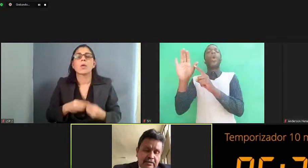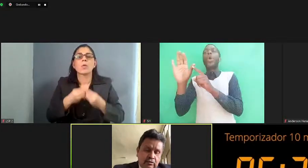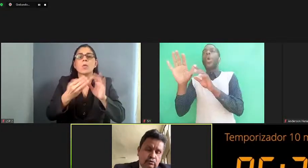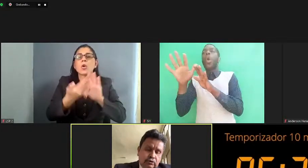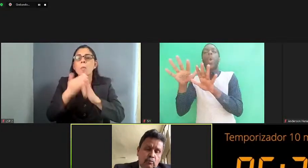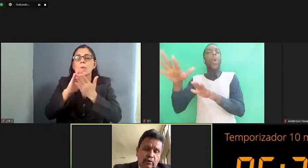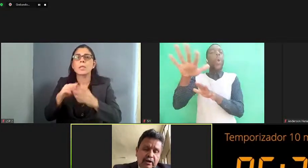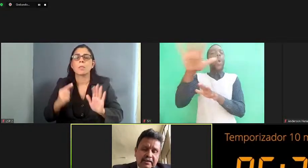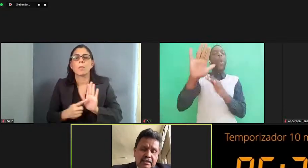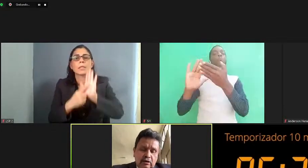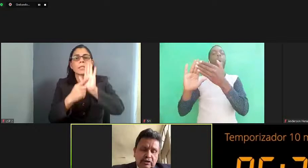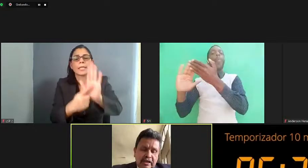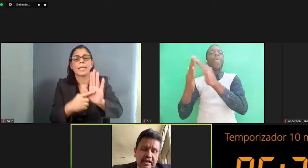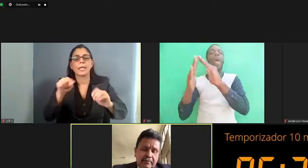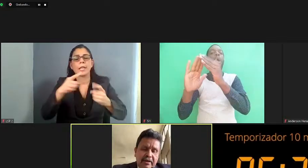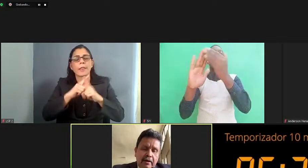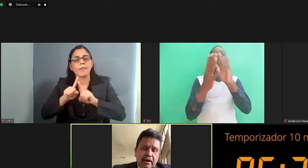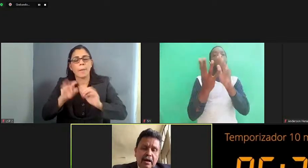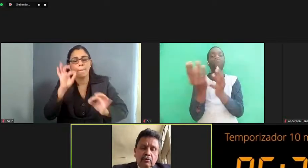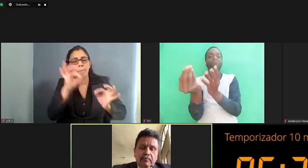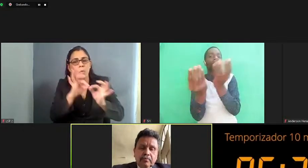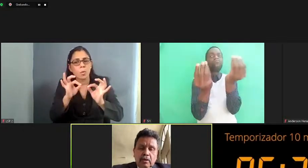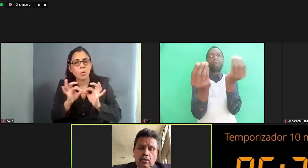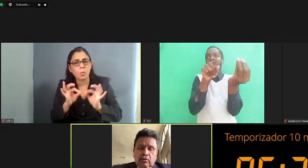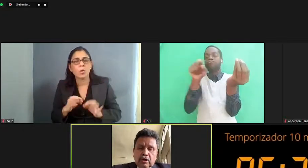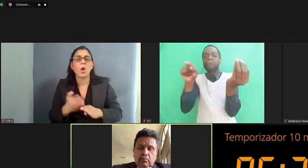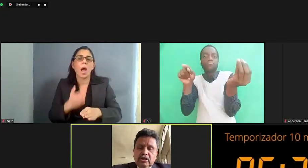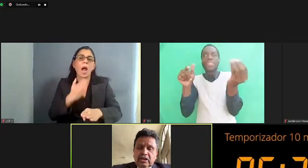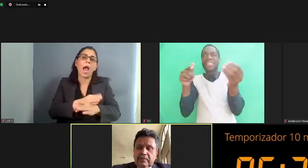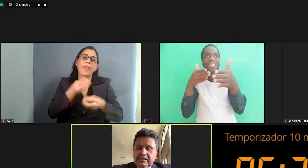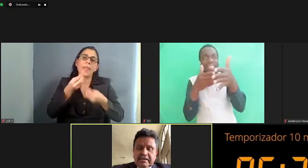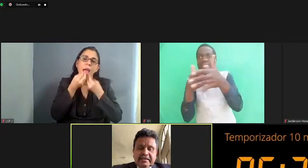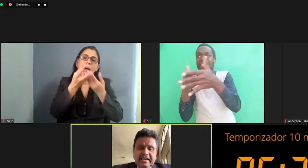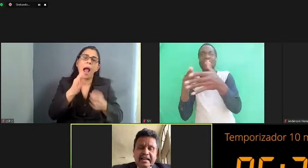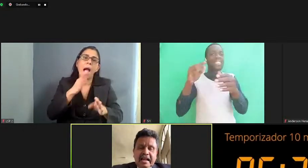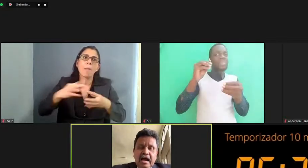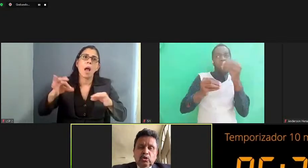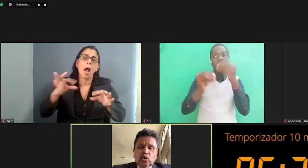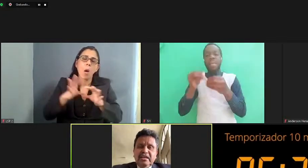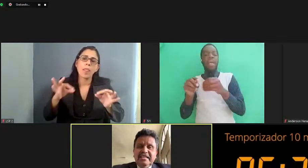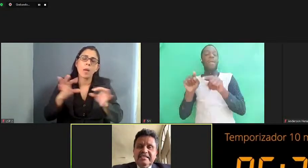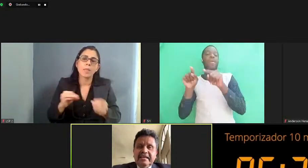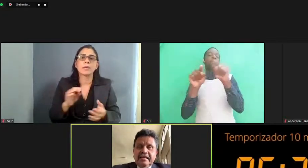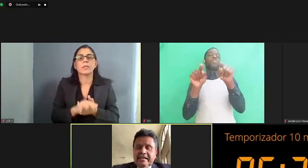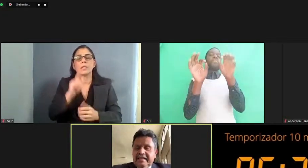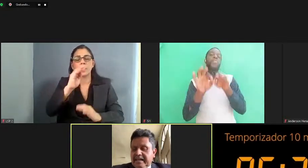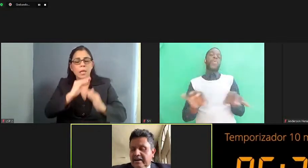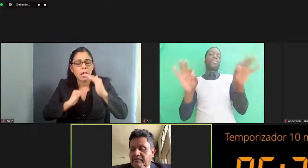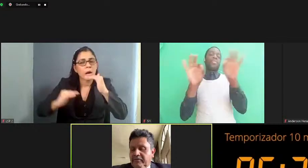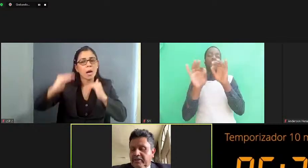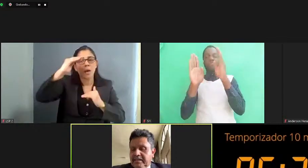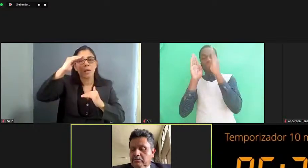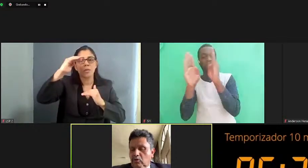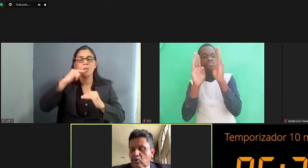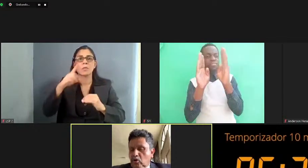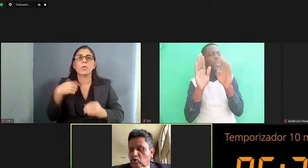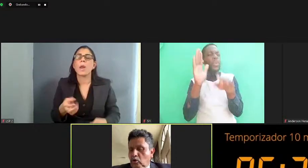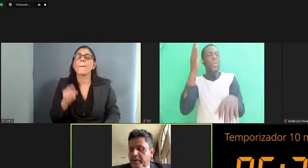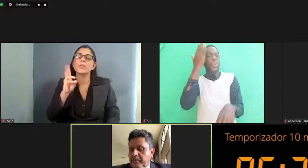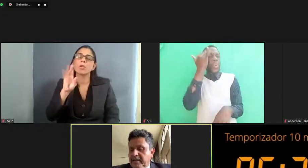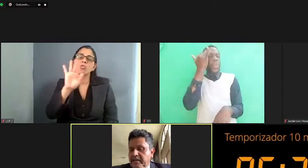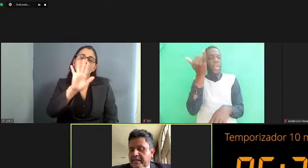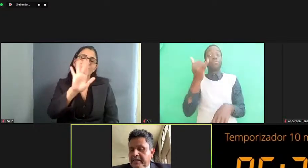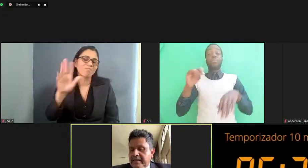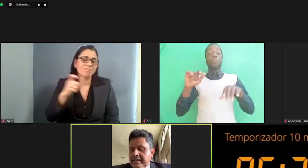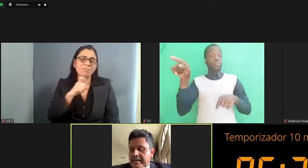context that these components that i have talked about no are because